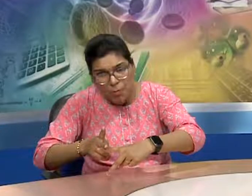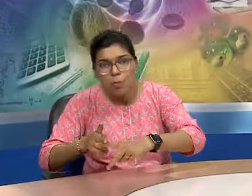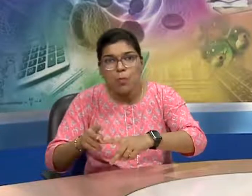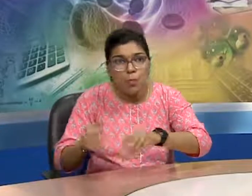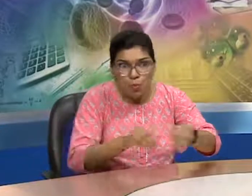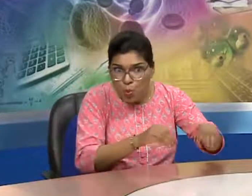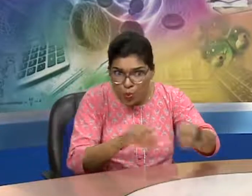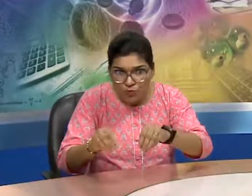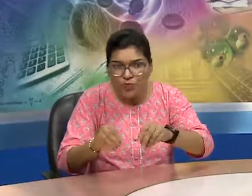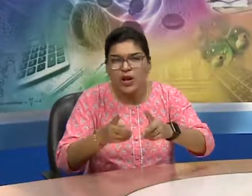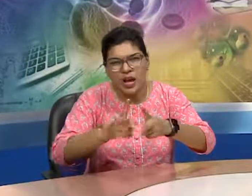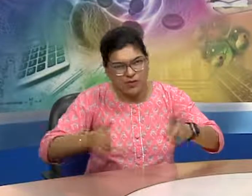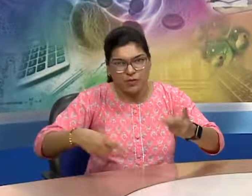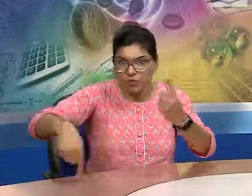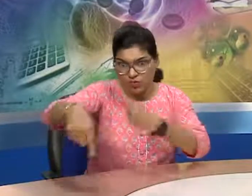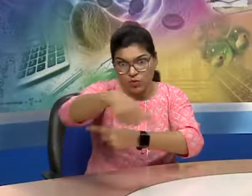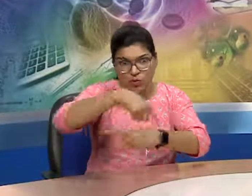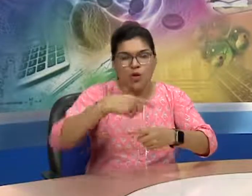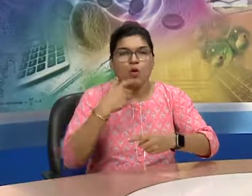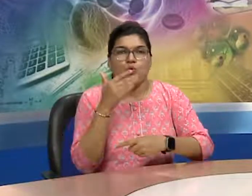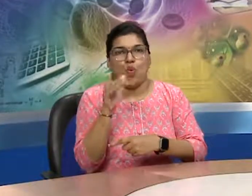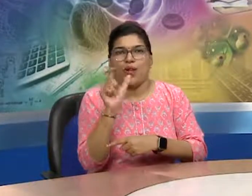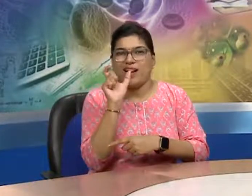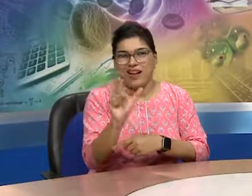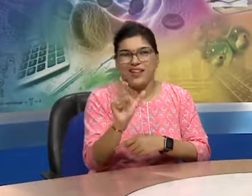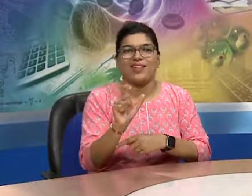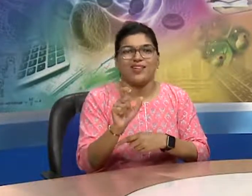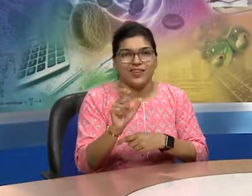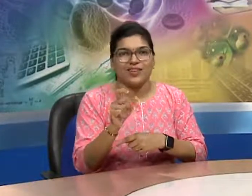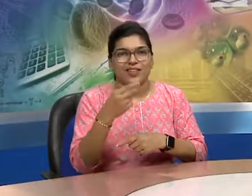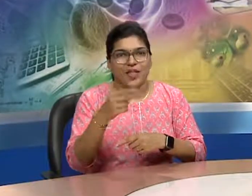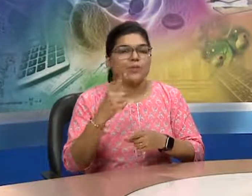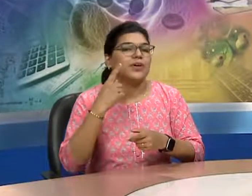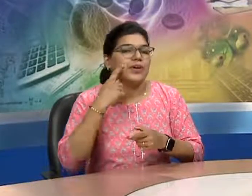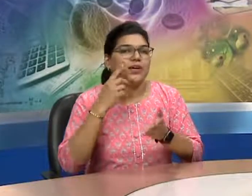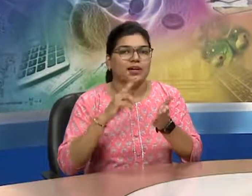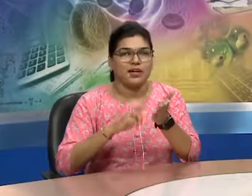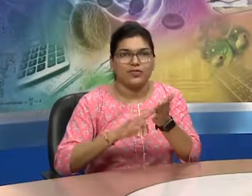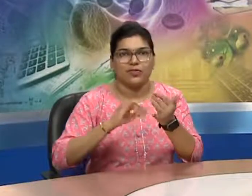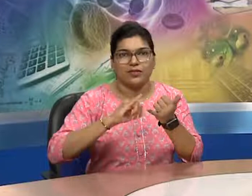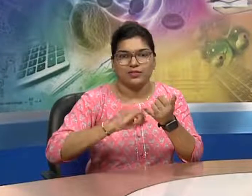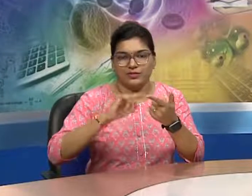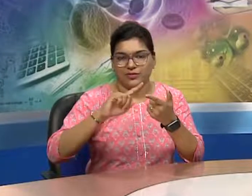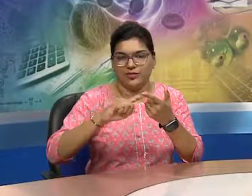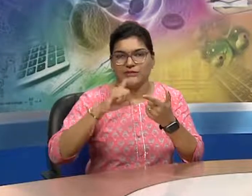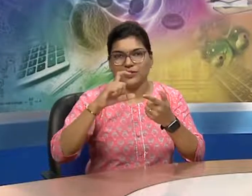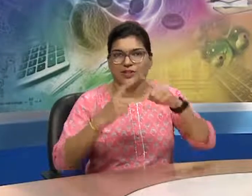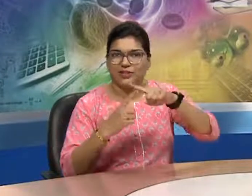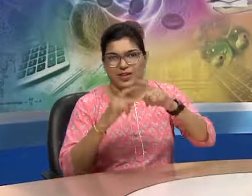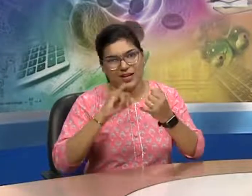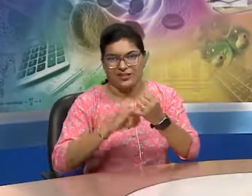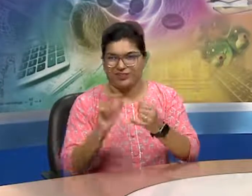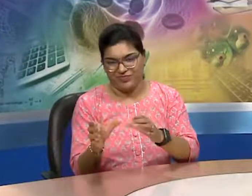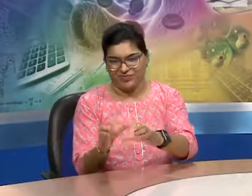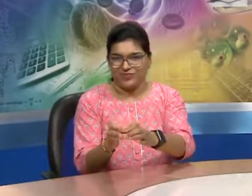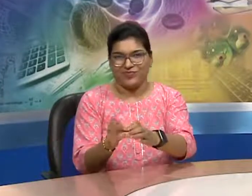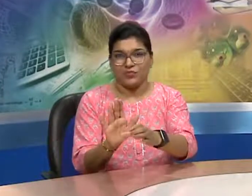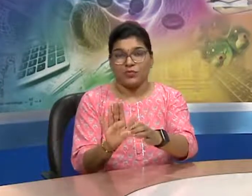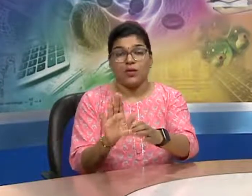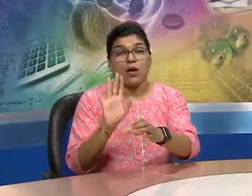Birds live on top, insects live on the different part of the plant or